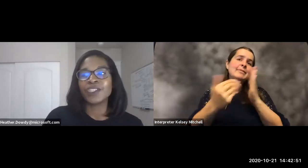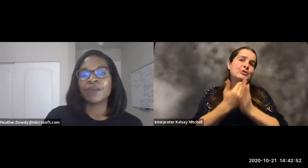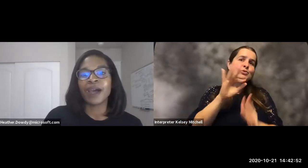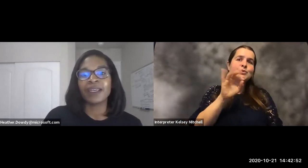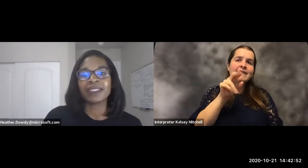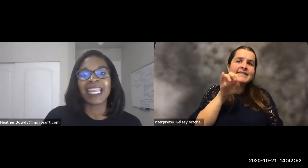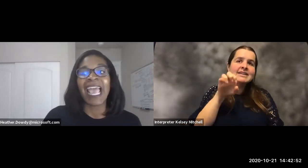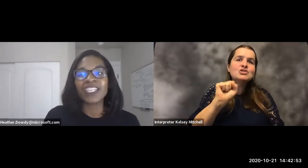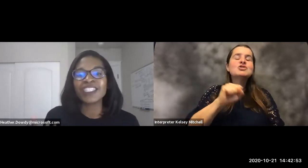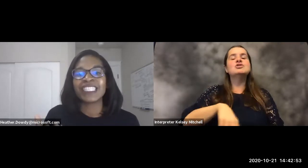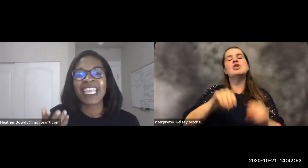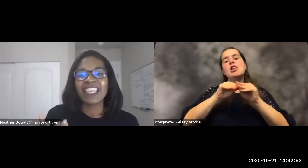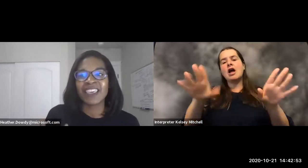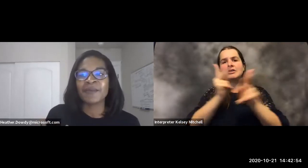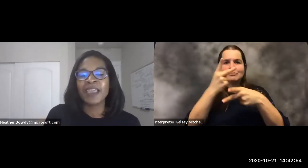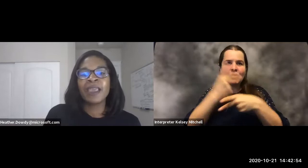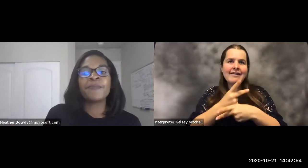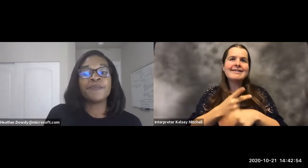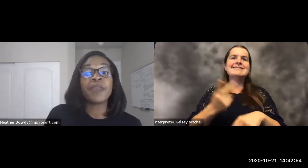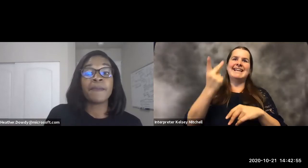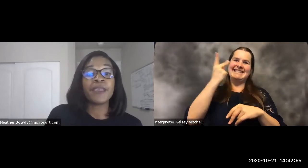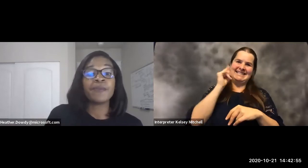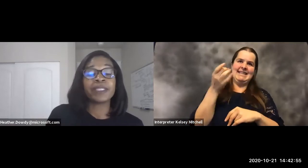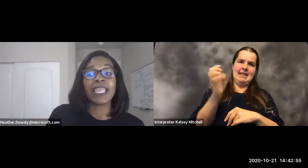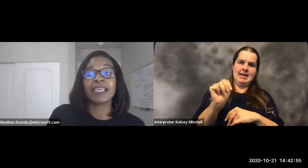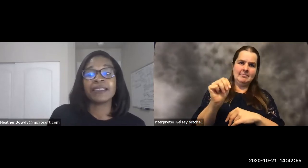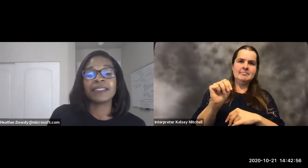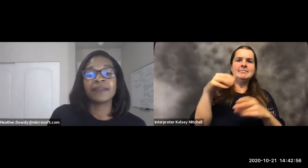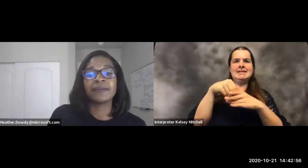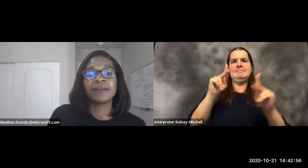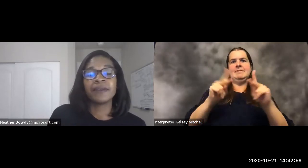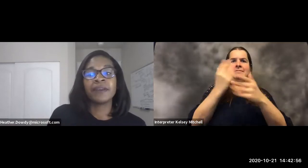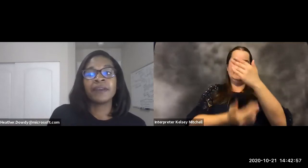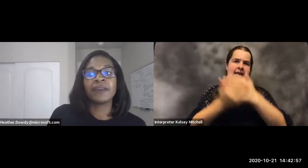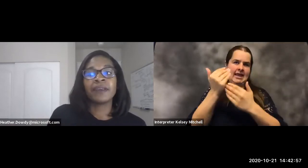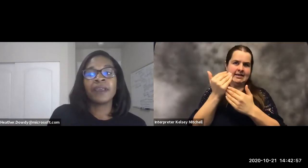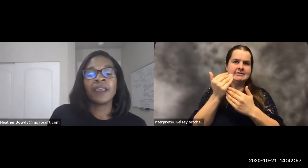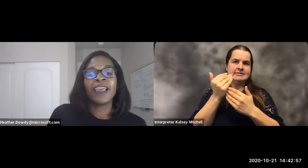and launching products and actually seeing them in people's hands.